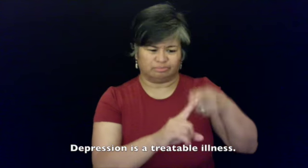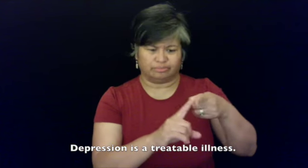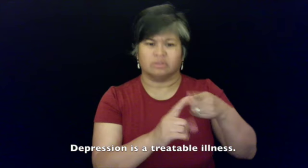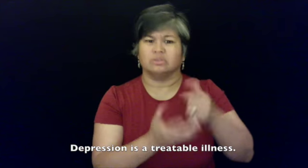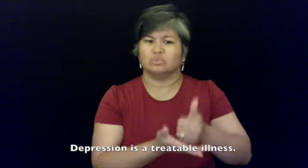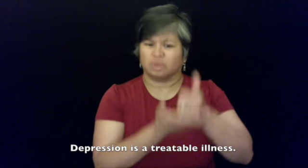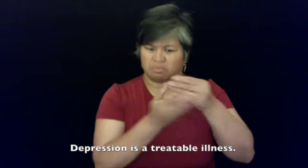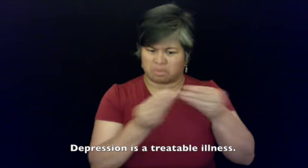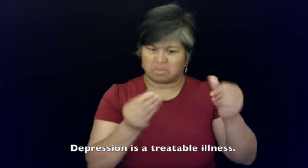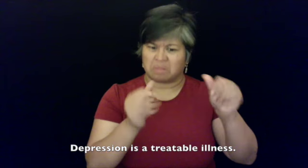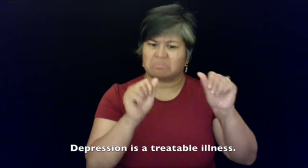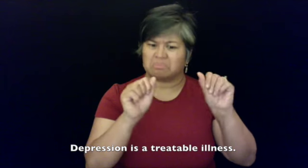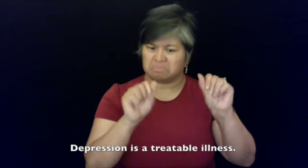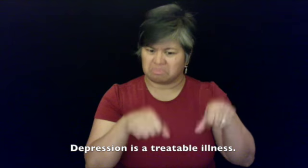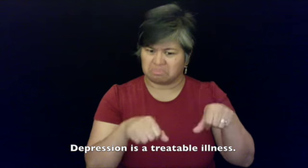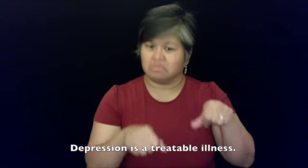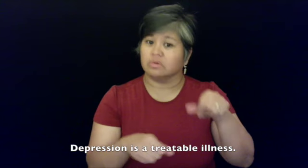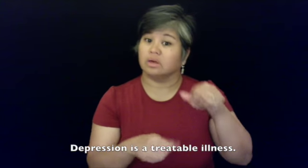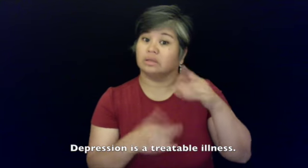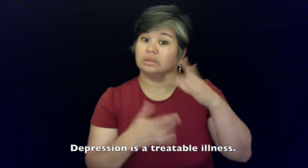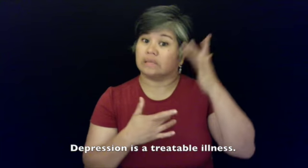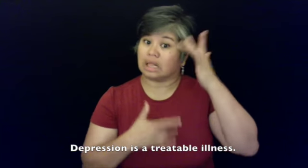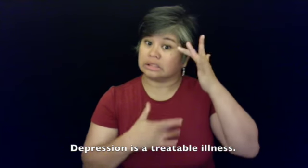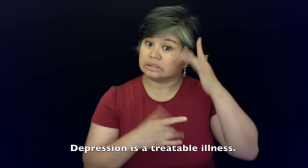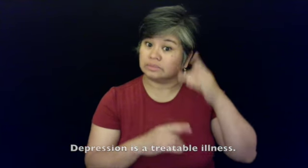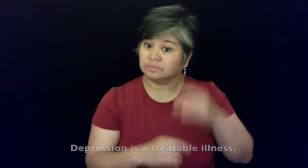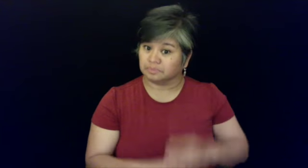Depression is a treatable illness.